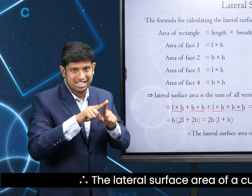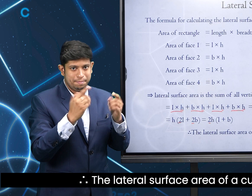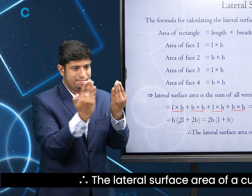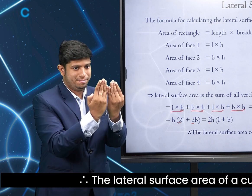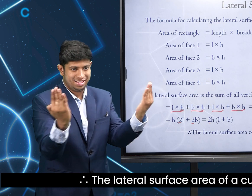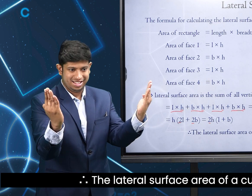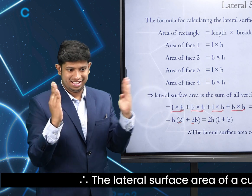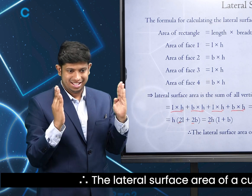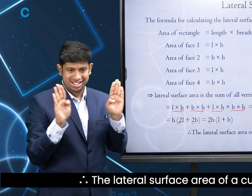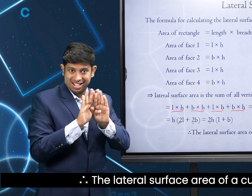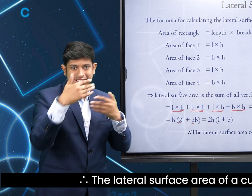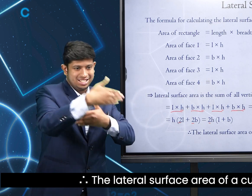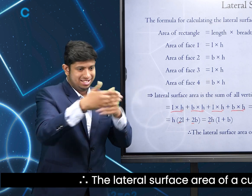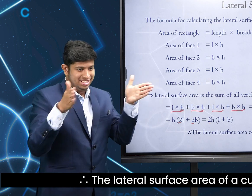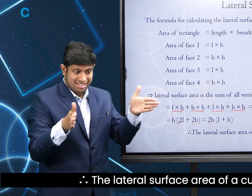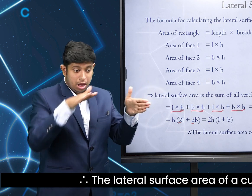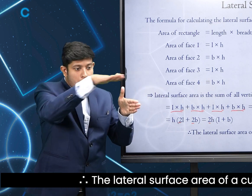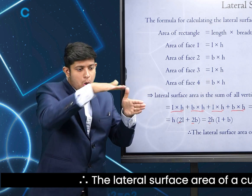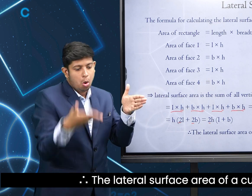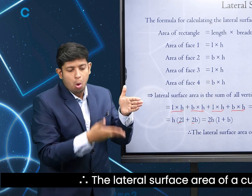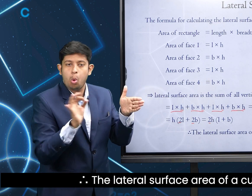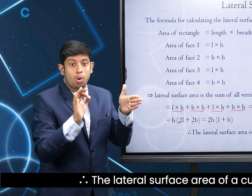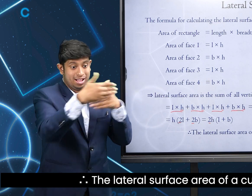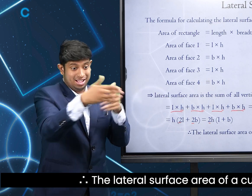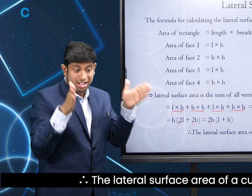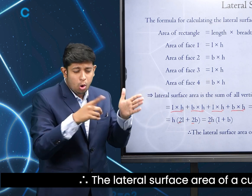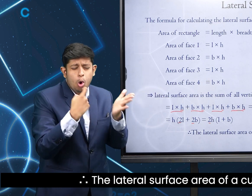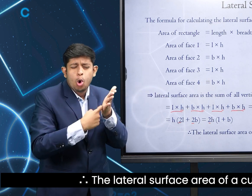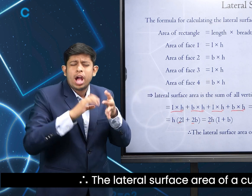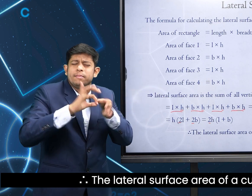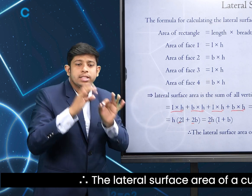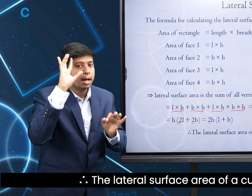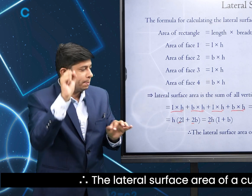lateral surface area of a cuboid is equal to 2H into L plus B.